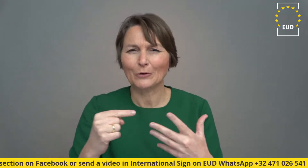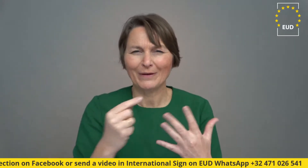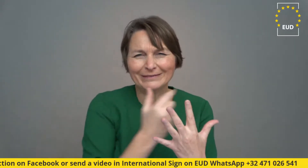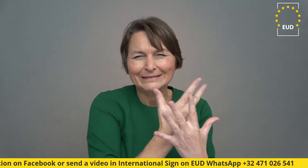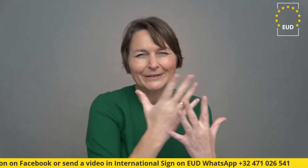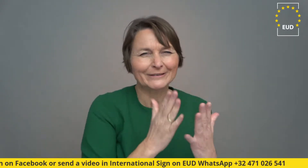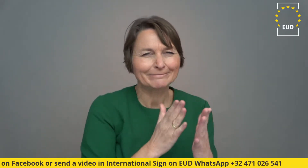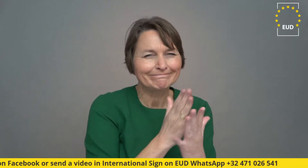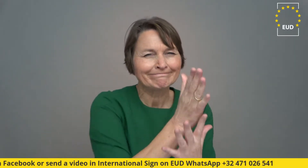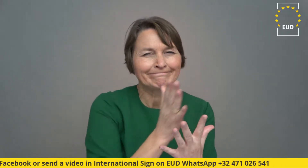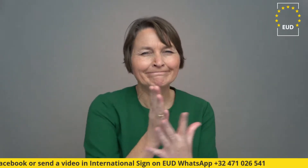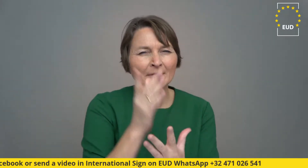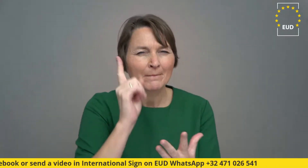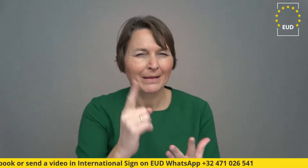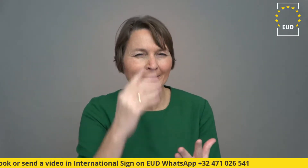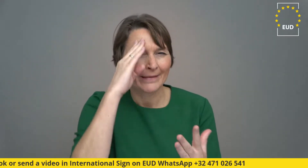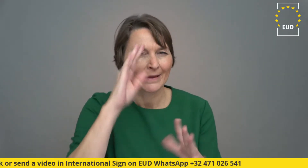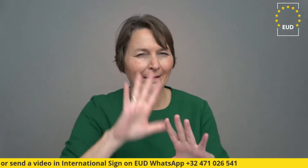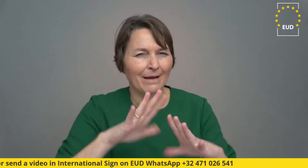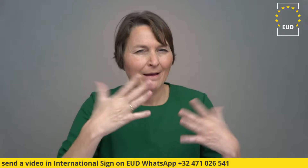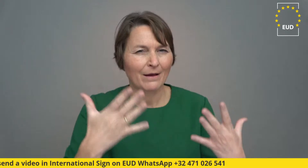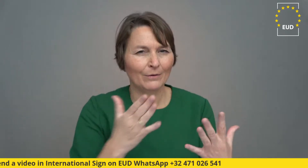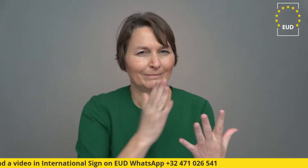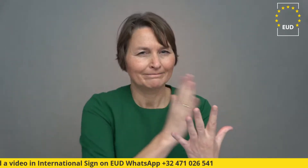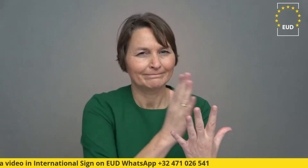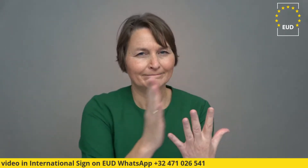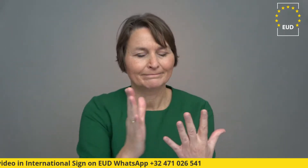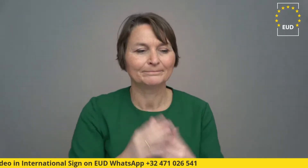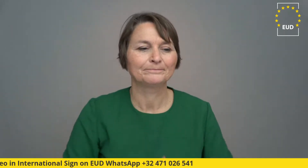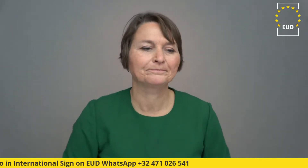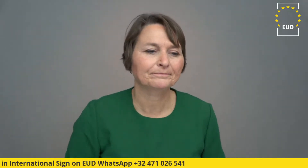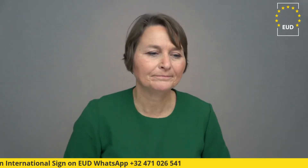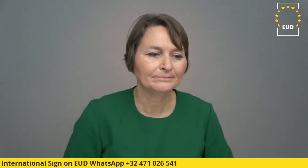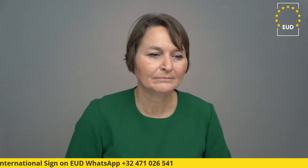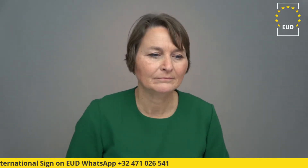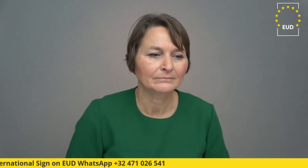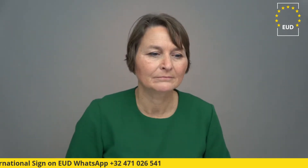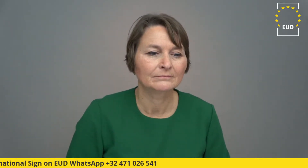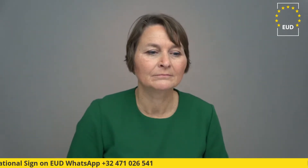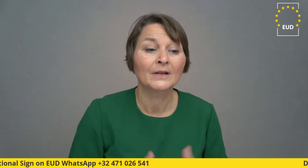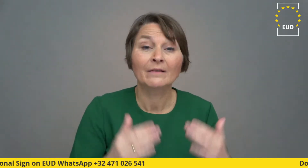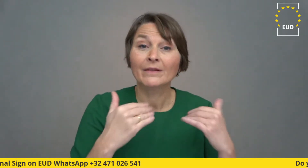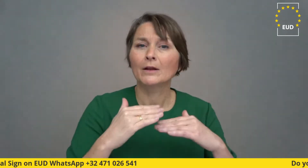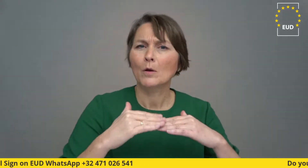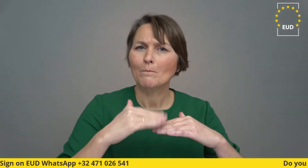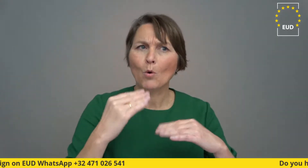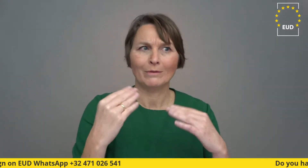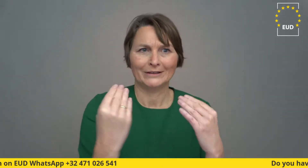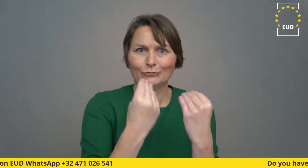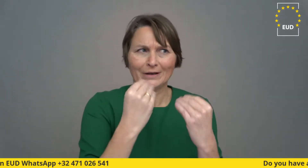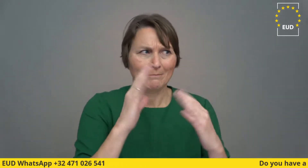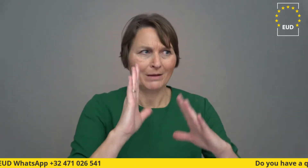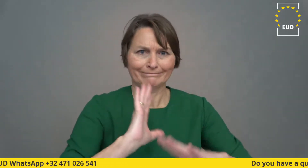And we have to look at which type of experts we need to make sure that there is quality in each of these, for each of these